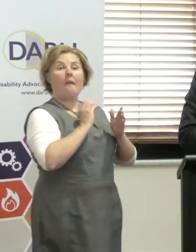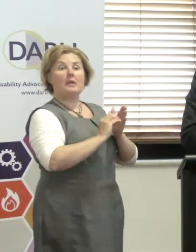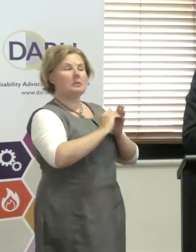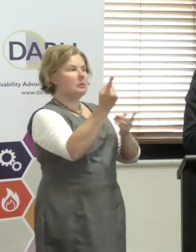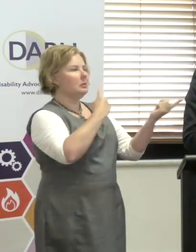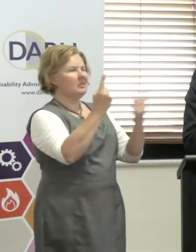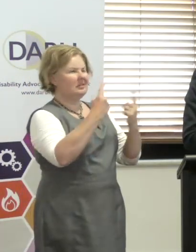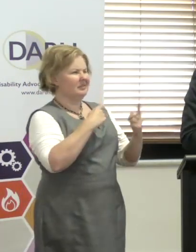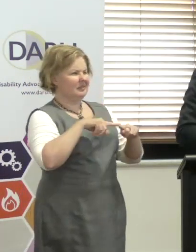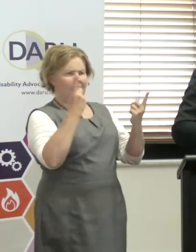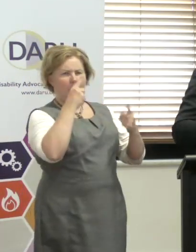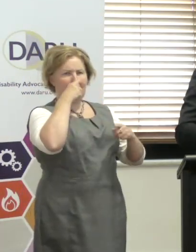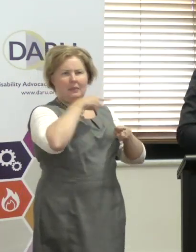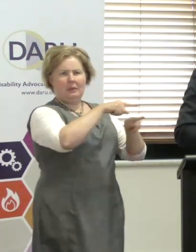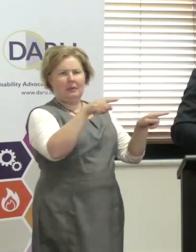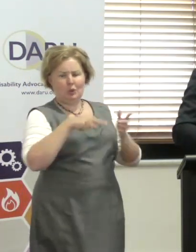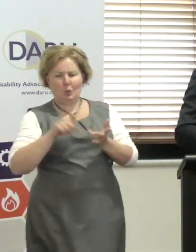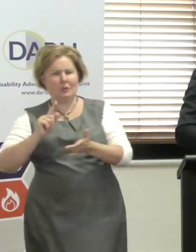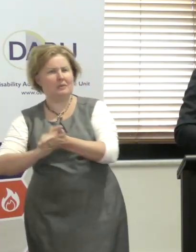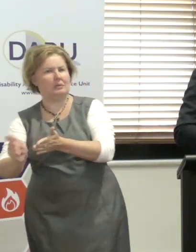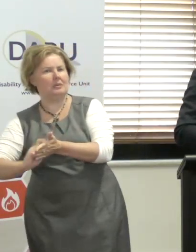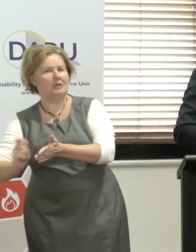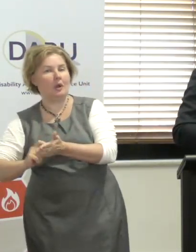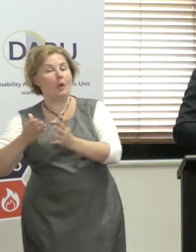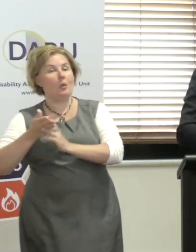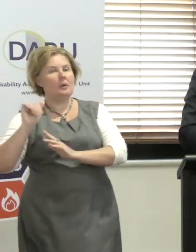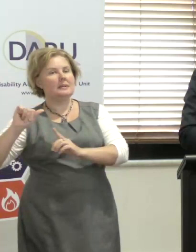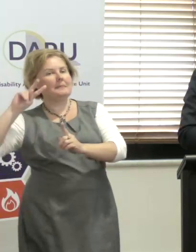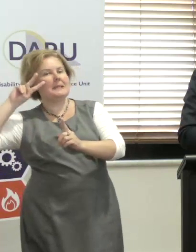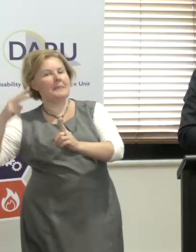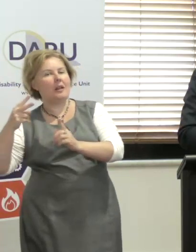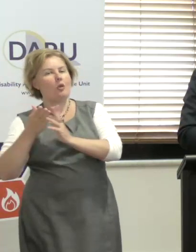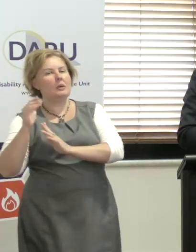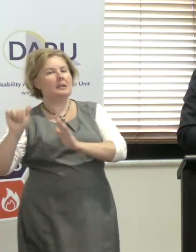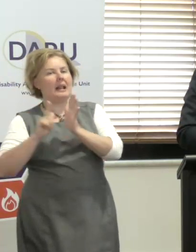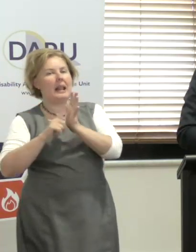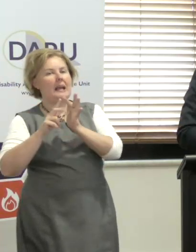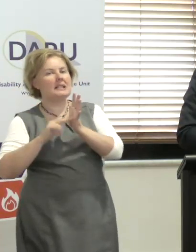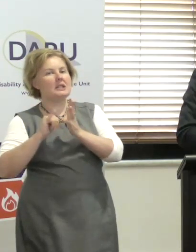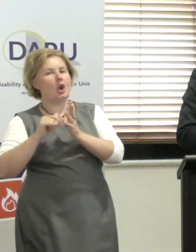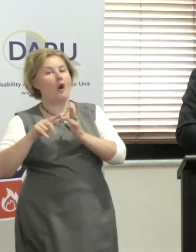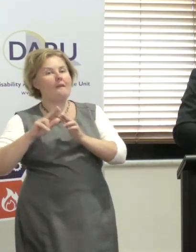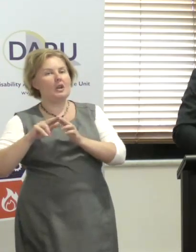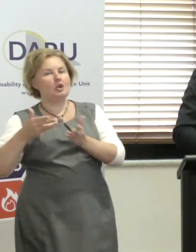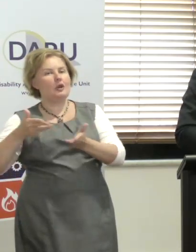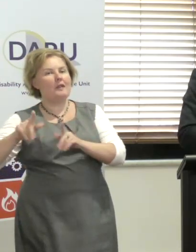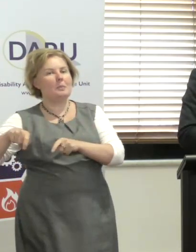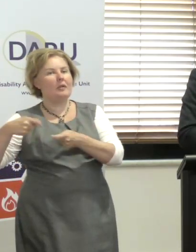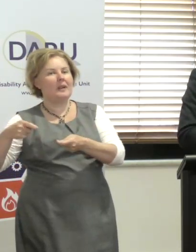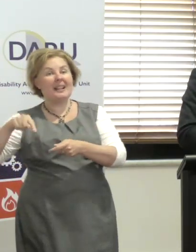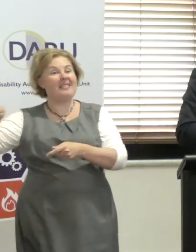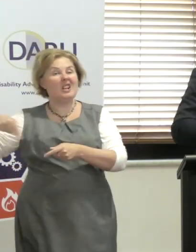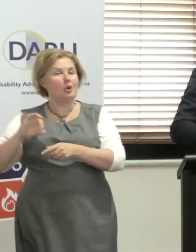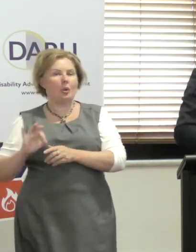what was being written about it, and a lot of it was being written about it through the perspective of a service provider, often who weren't